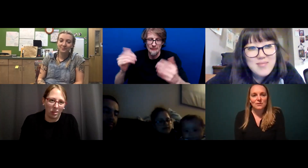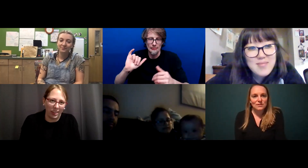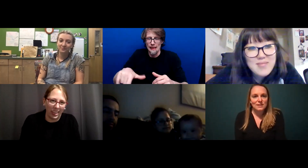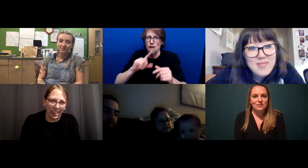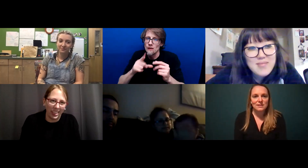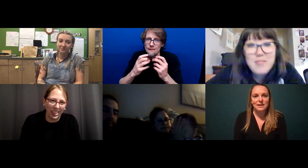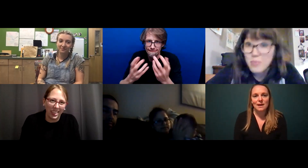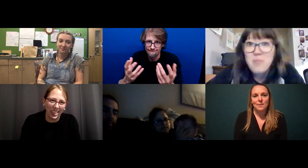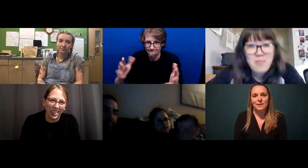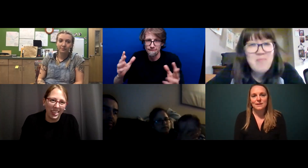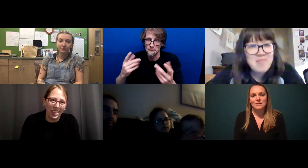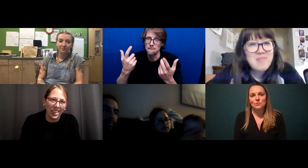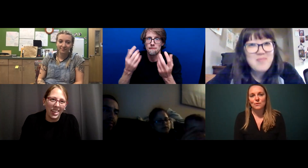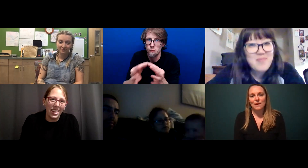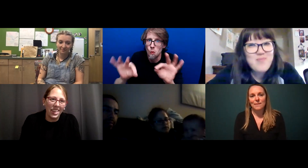stop learning.